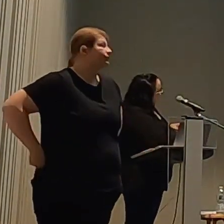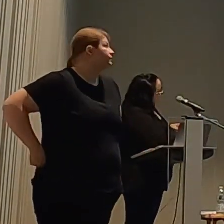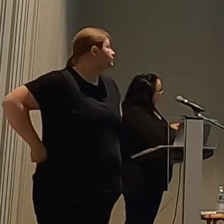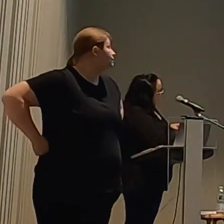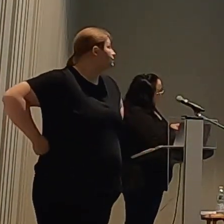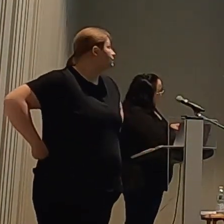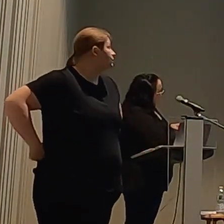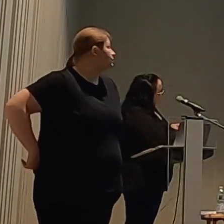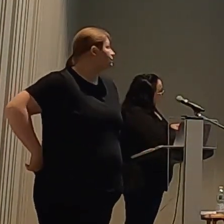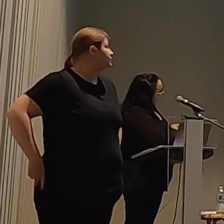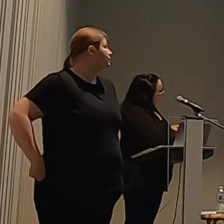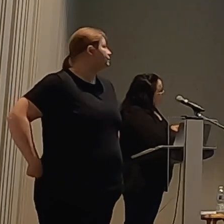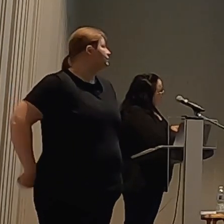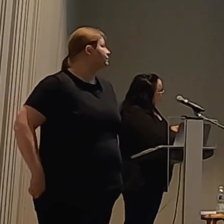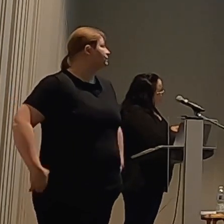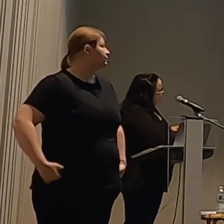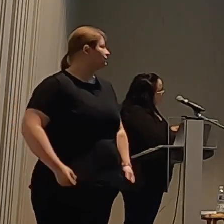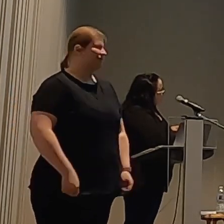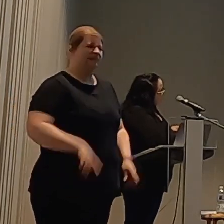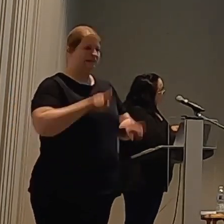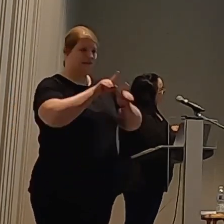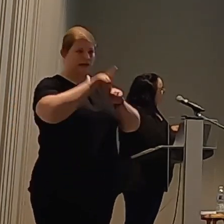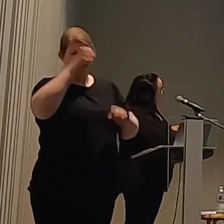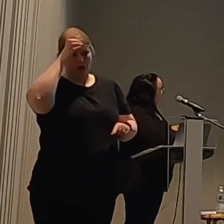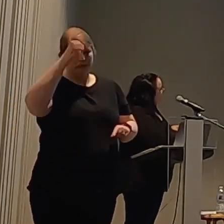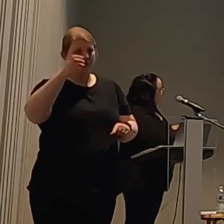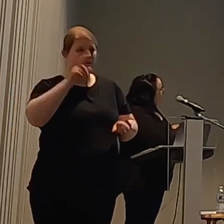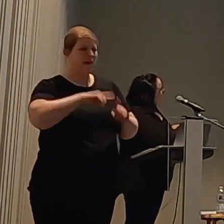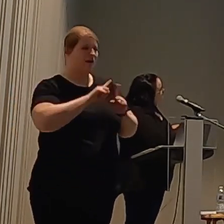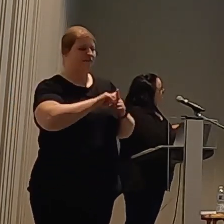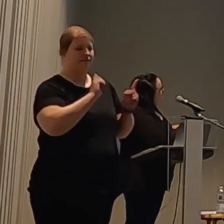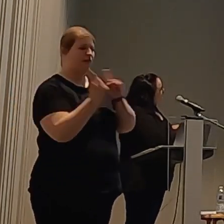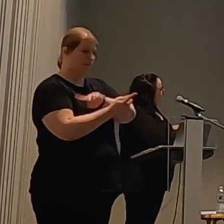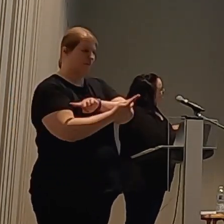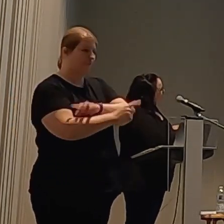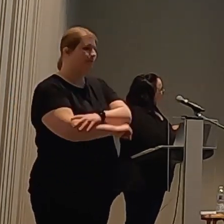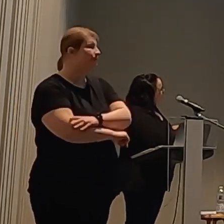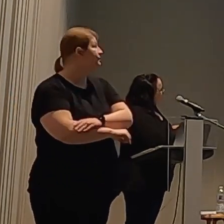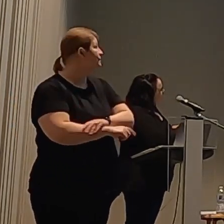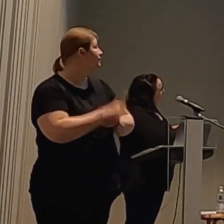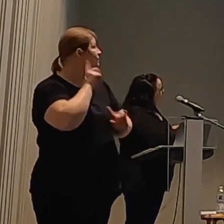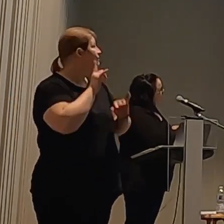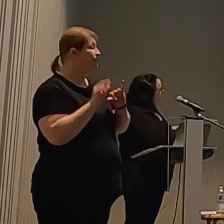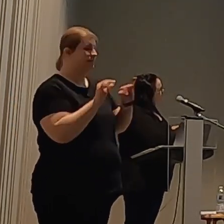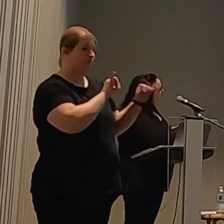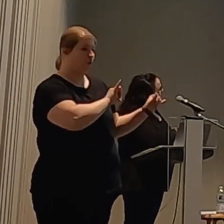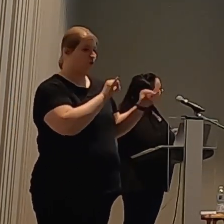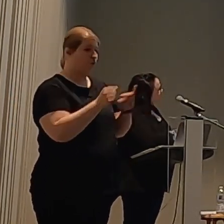He's facing a different way, but the same concept here. This is very similar,